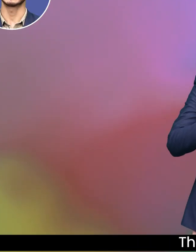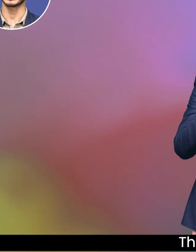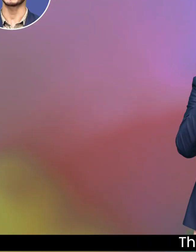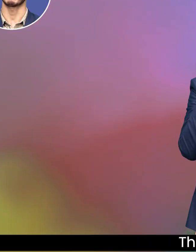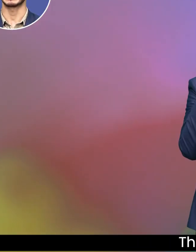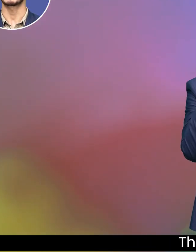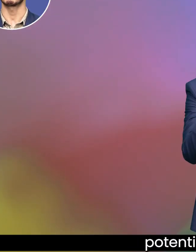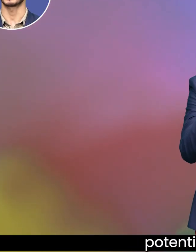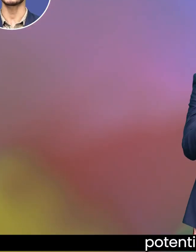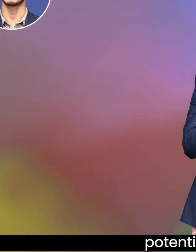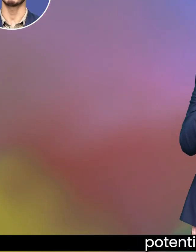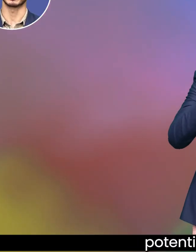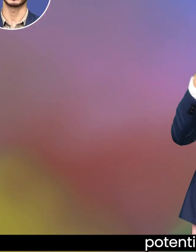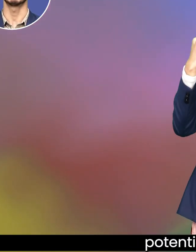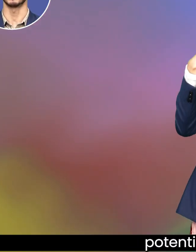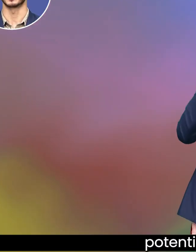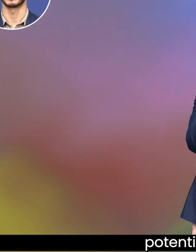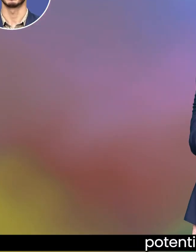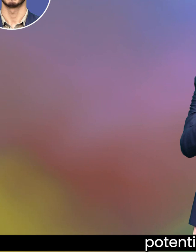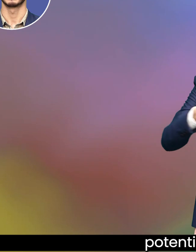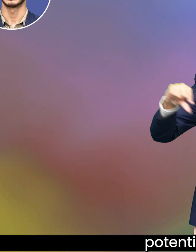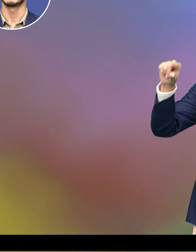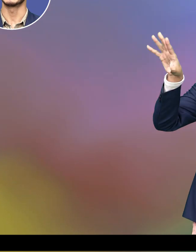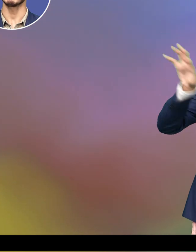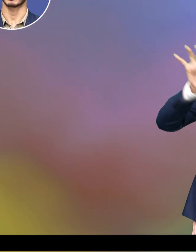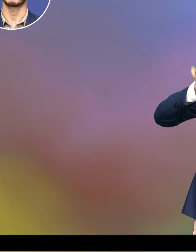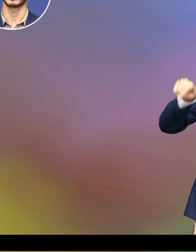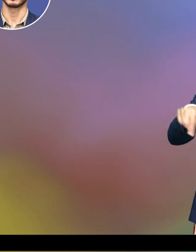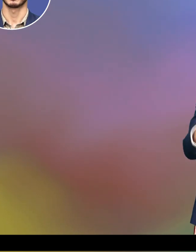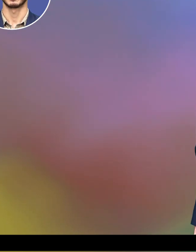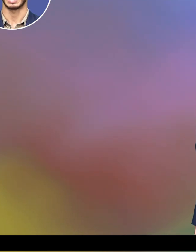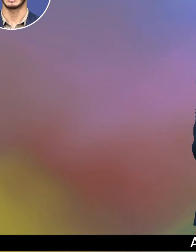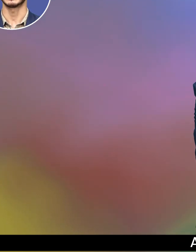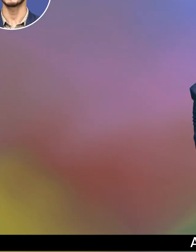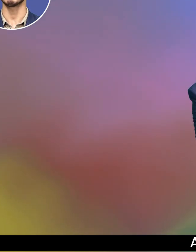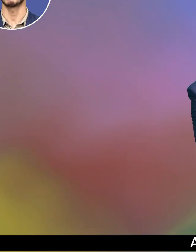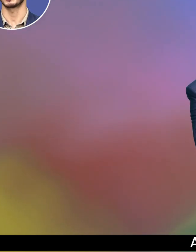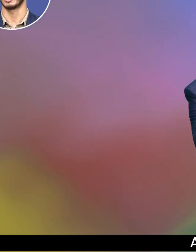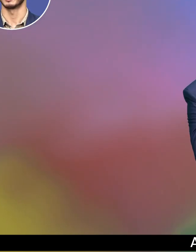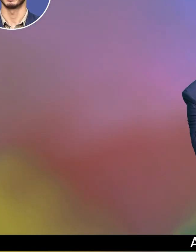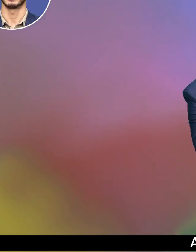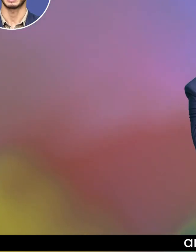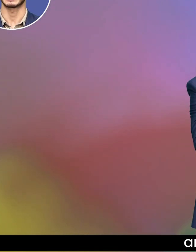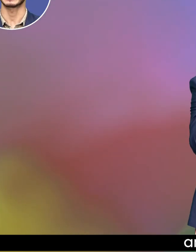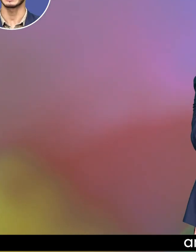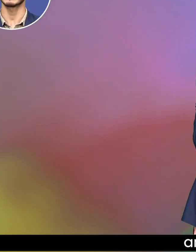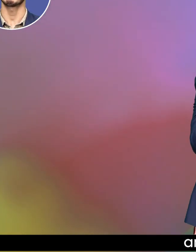The SI unit of electric potential difference is volt, named after Alessandro Volta,